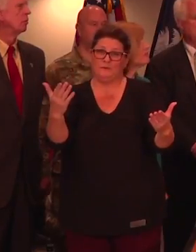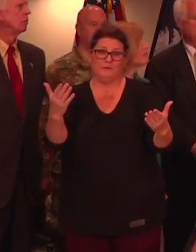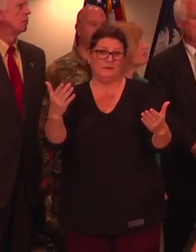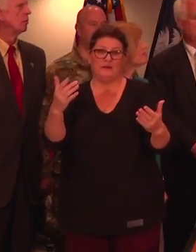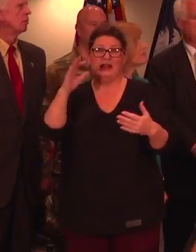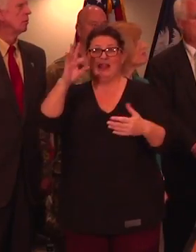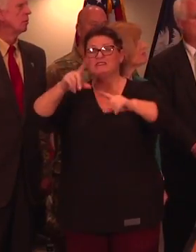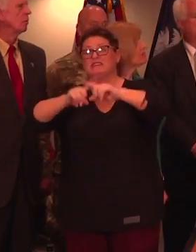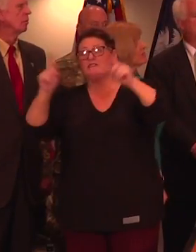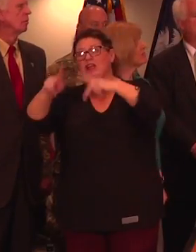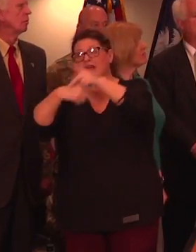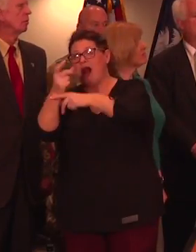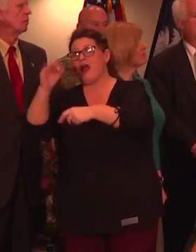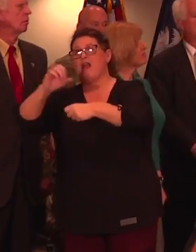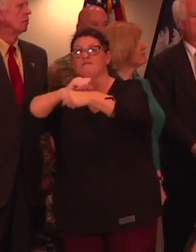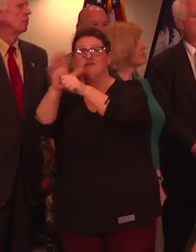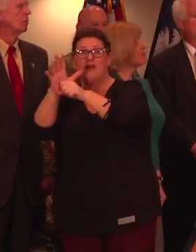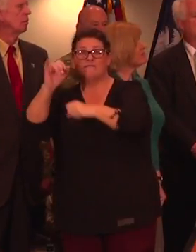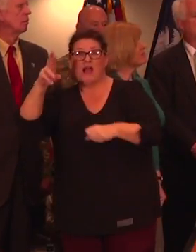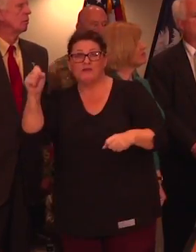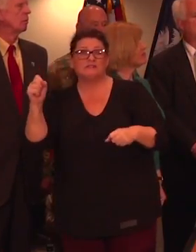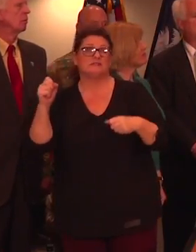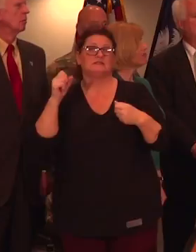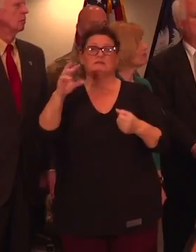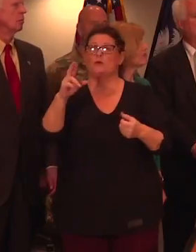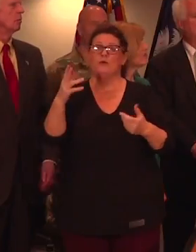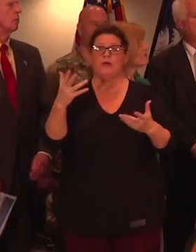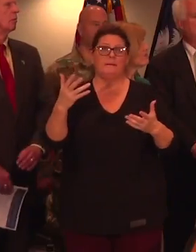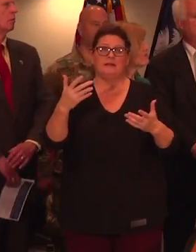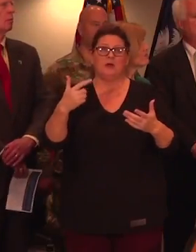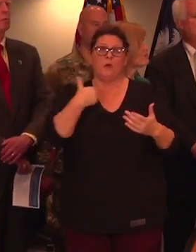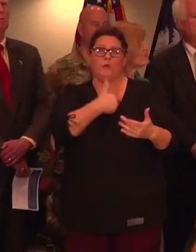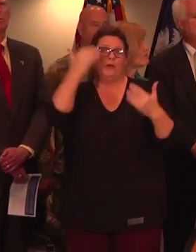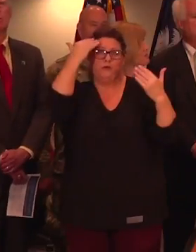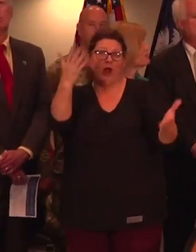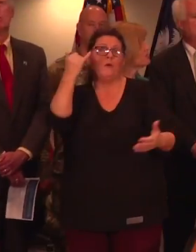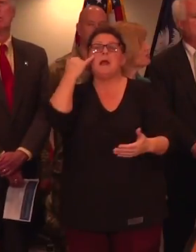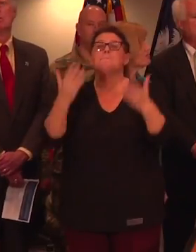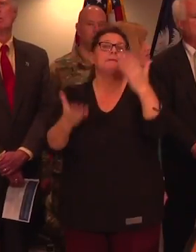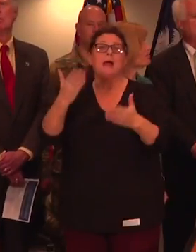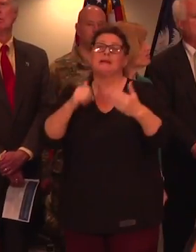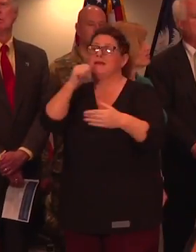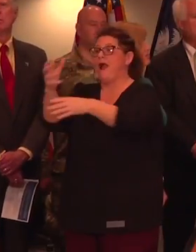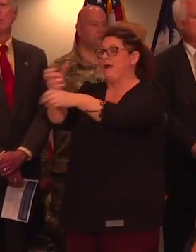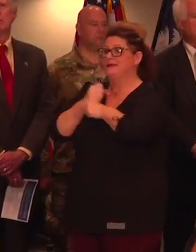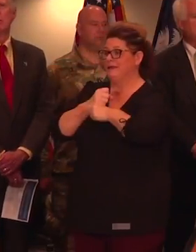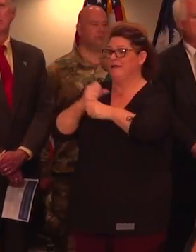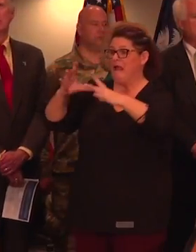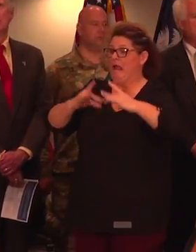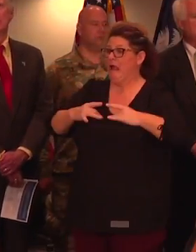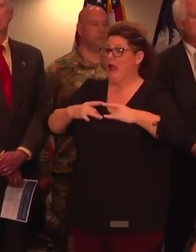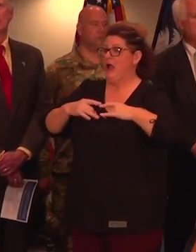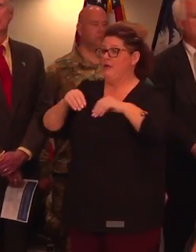of this virus is not currently known, but that, you know, that doesn't mean that they can't catch something else, and it doesn't mean that people cannot be